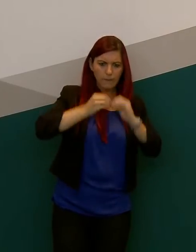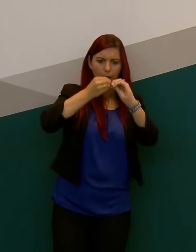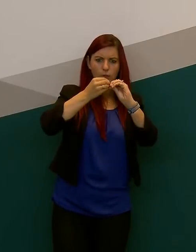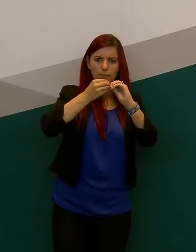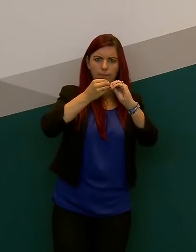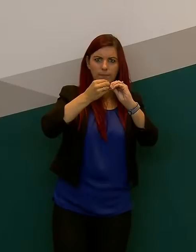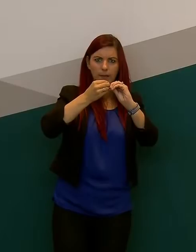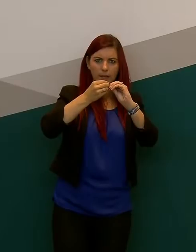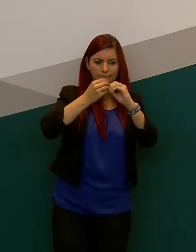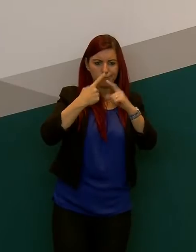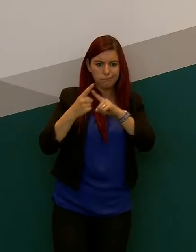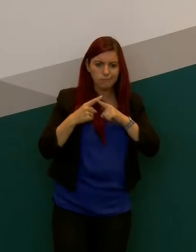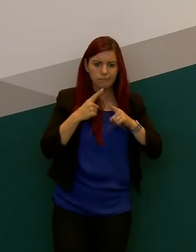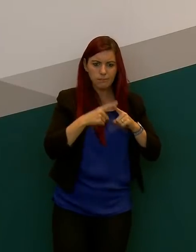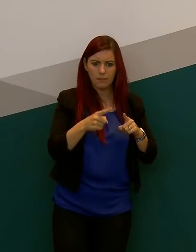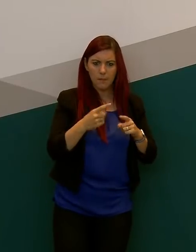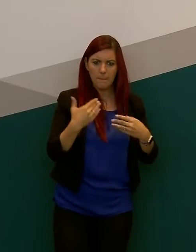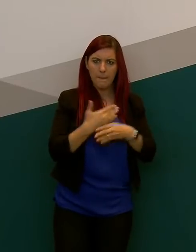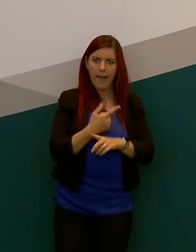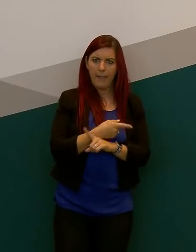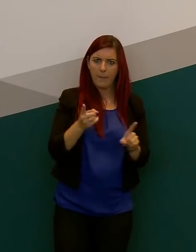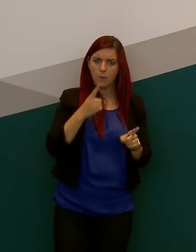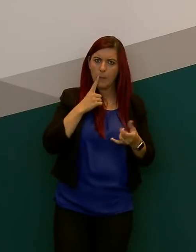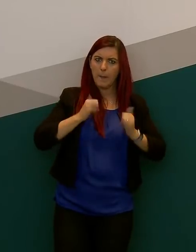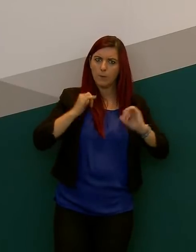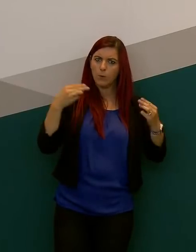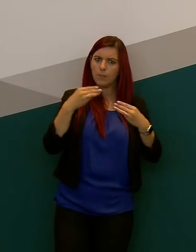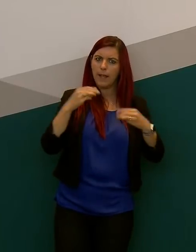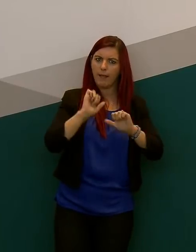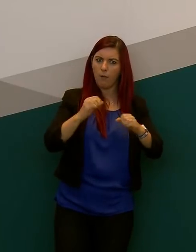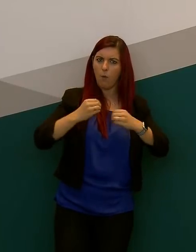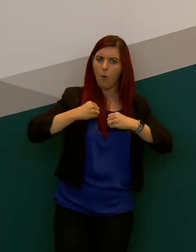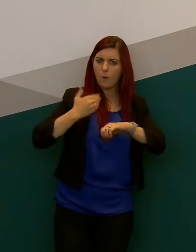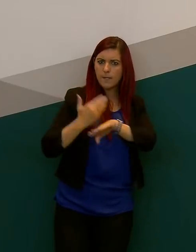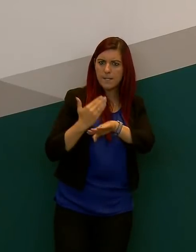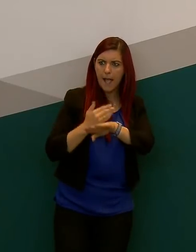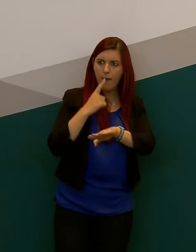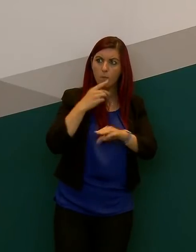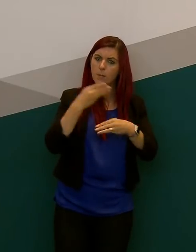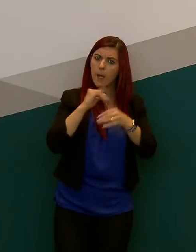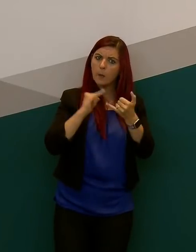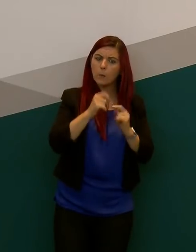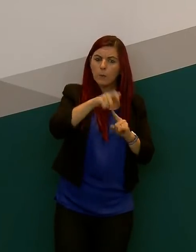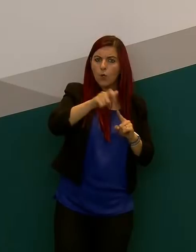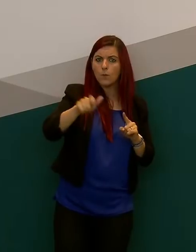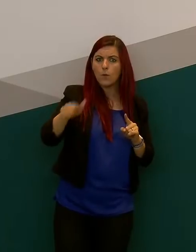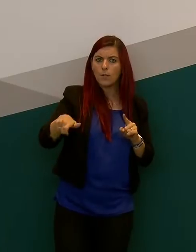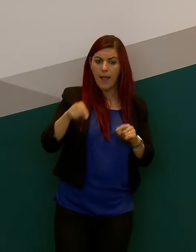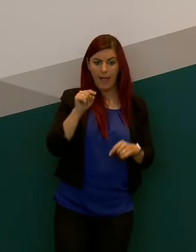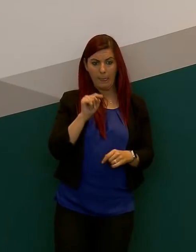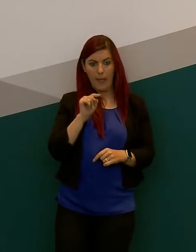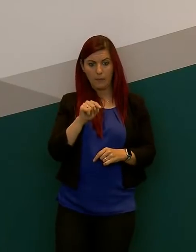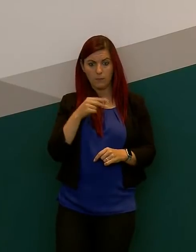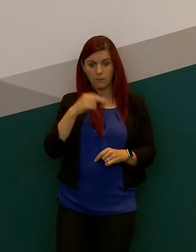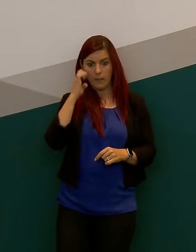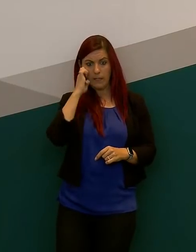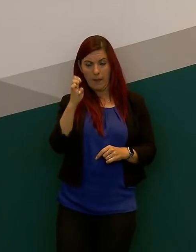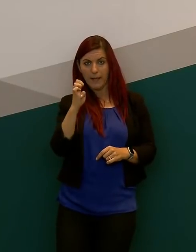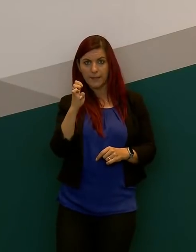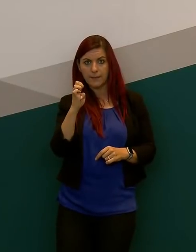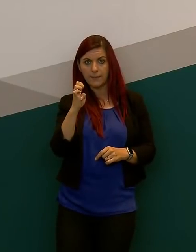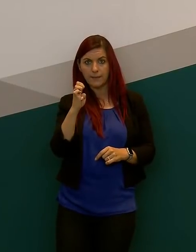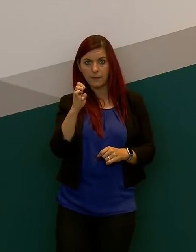part of a lot of those retail establishments to protect their staff and to protect their customers. And that's what we expect to see across